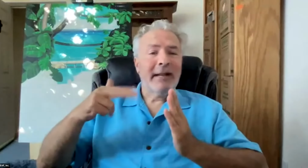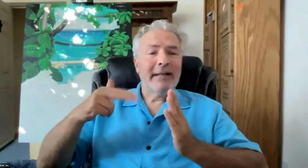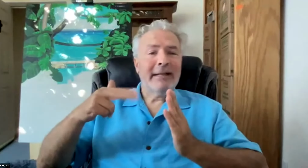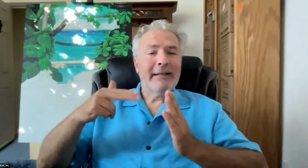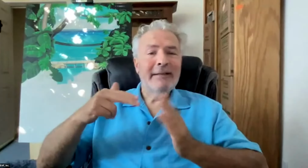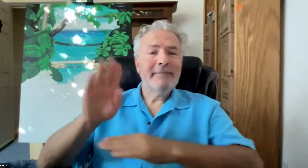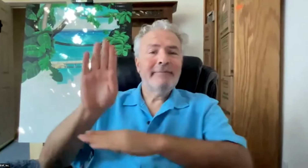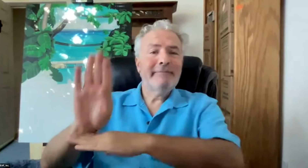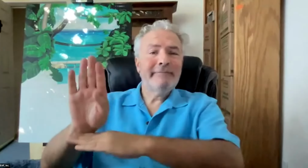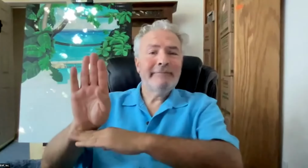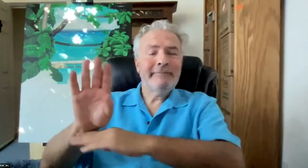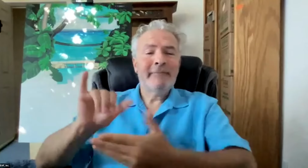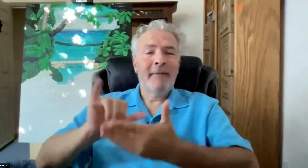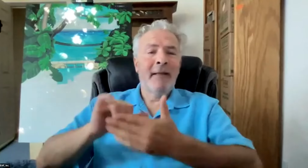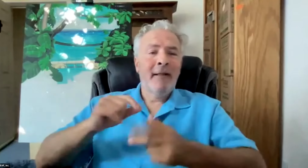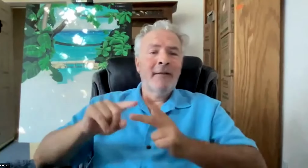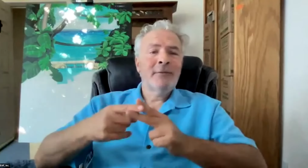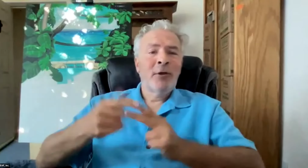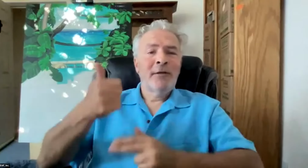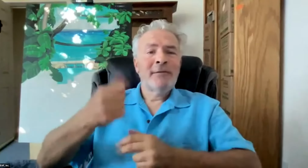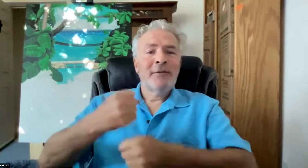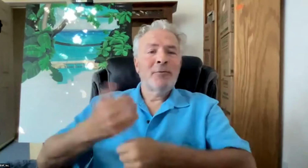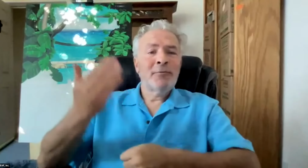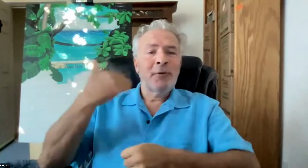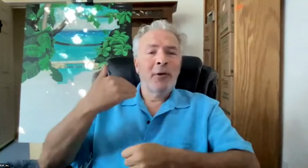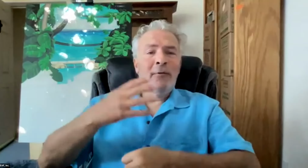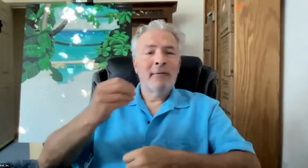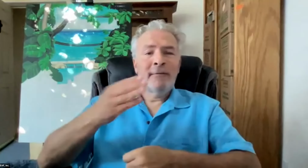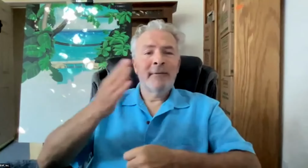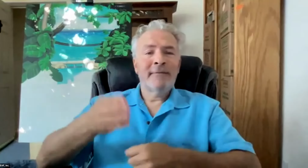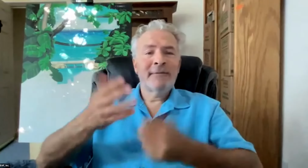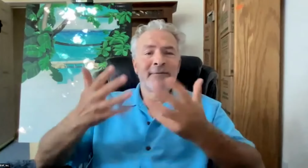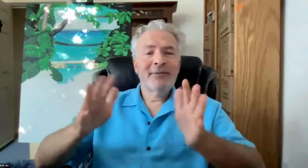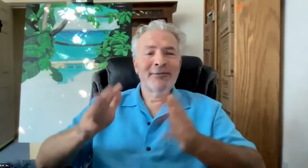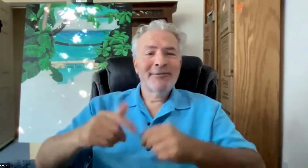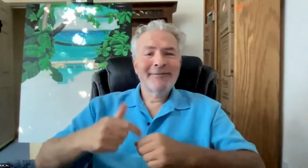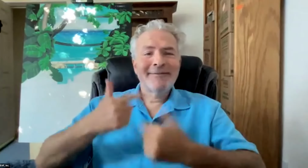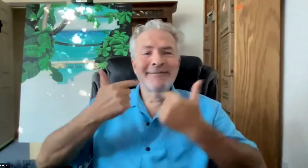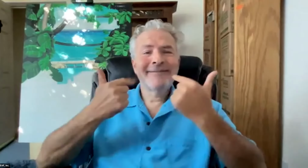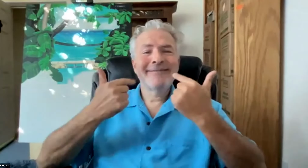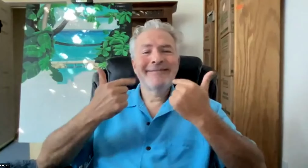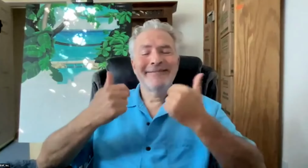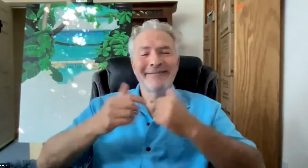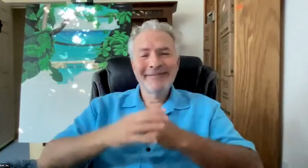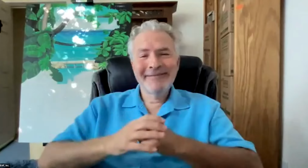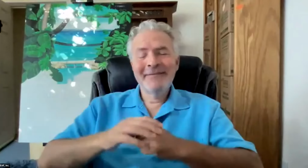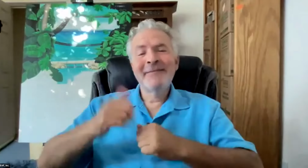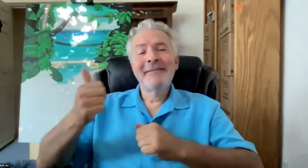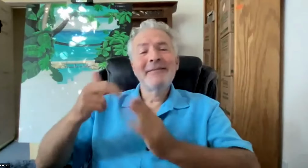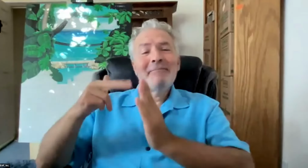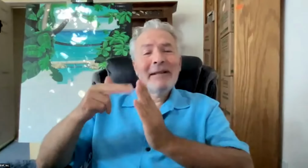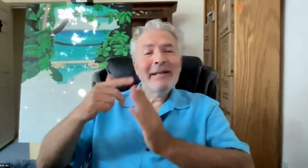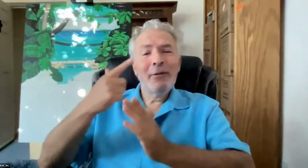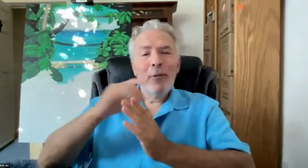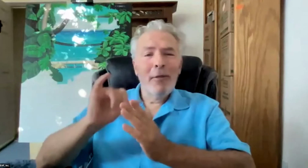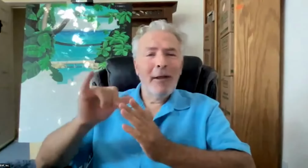And I also, to the other side of me, have a painting setting up that I started 10 years ago and haven't finished